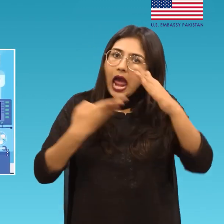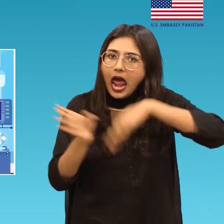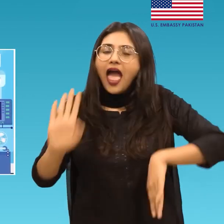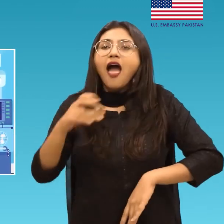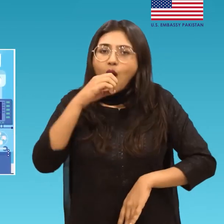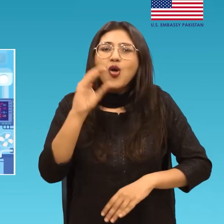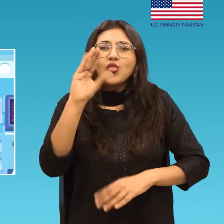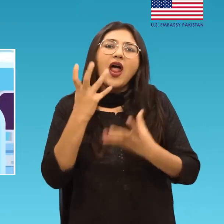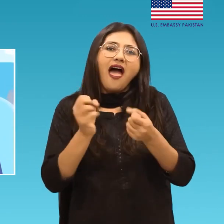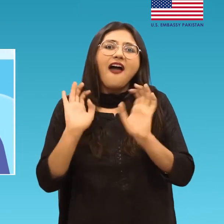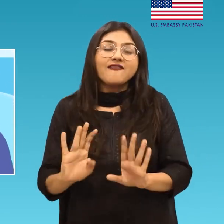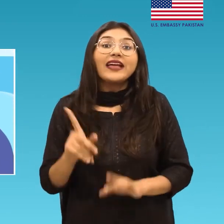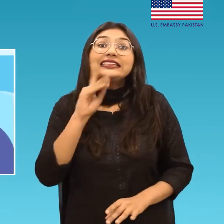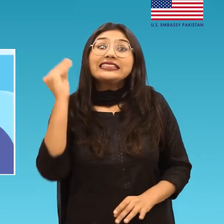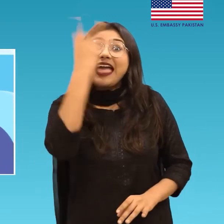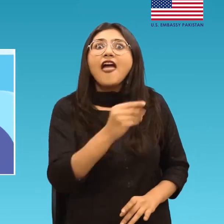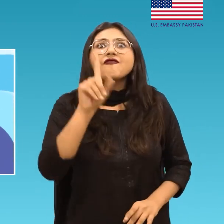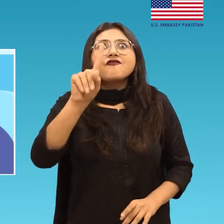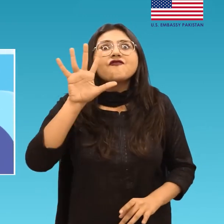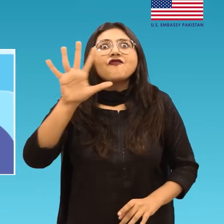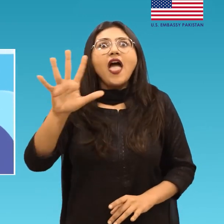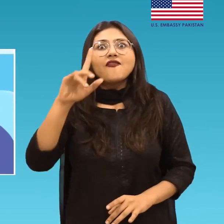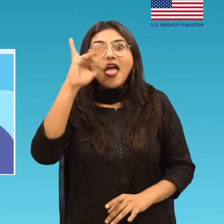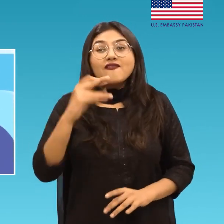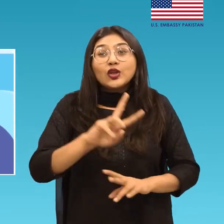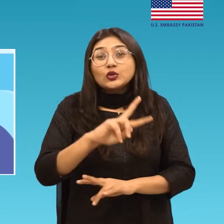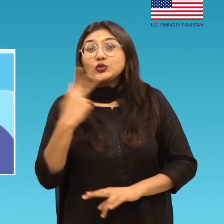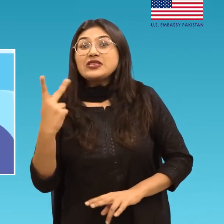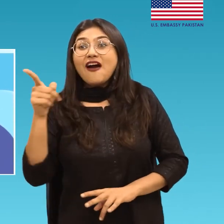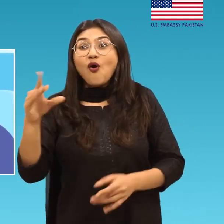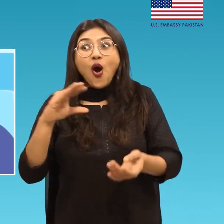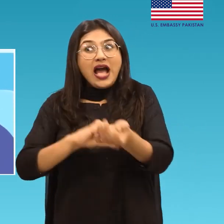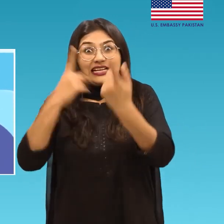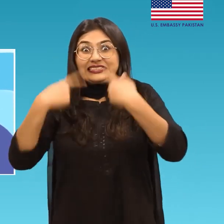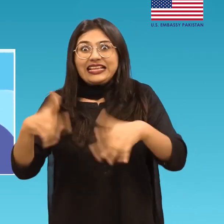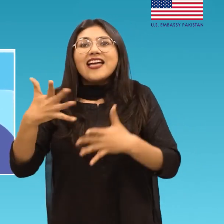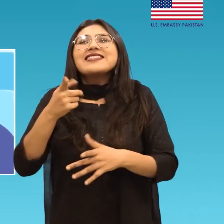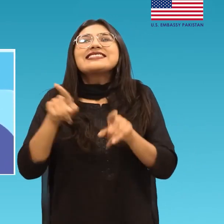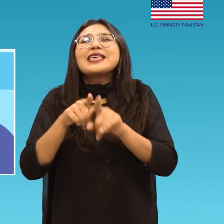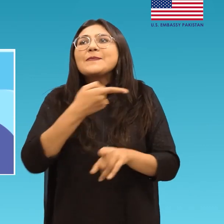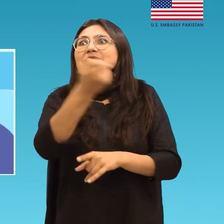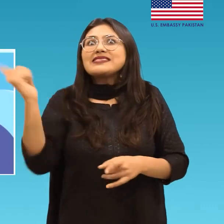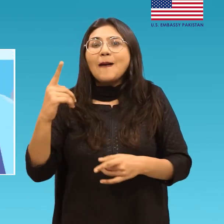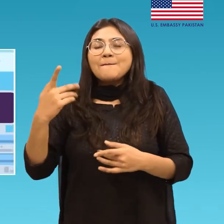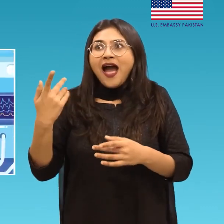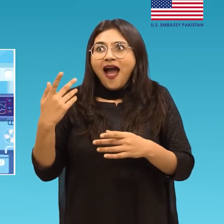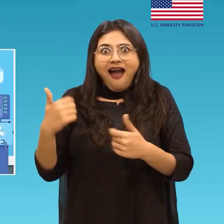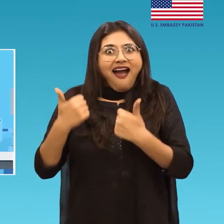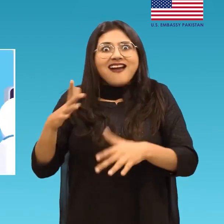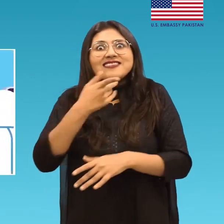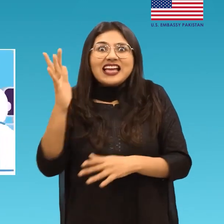15-16 day 15 is the opposite condition for the rest of the minority patients the fragile group must prepare for the